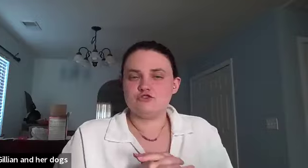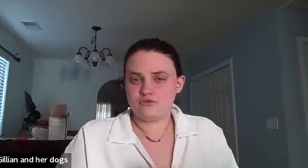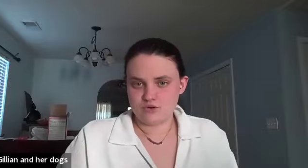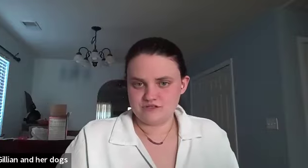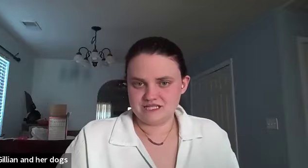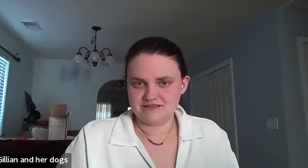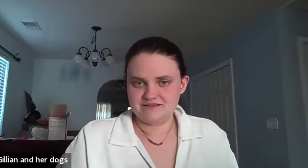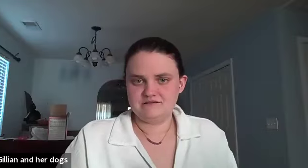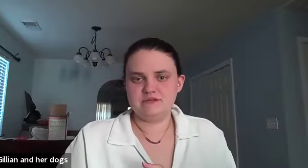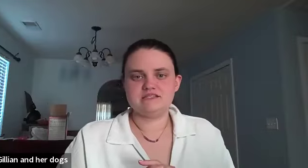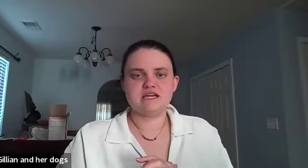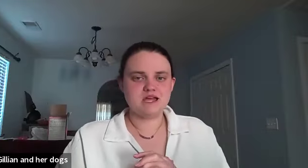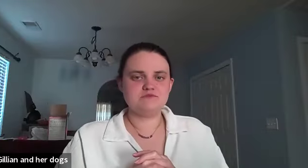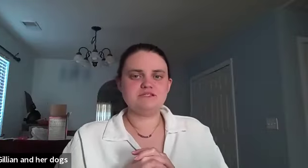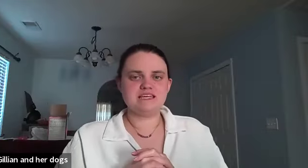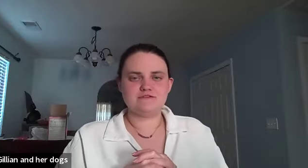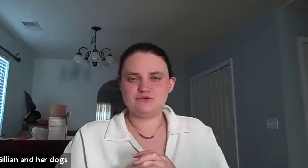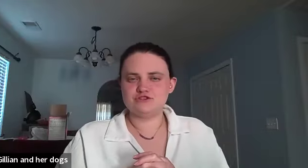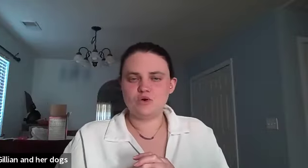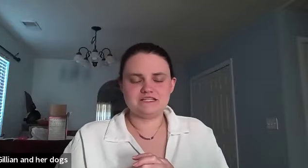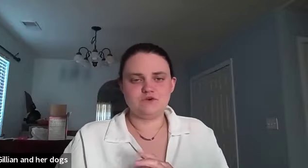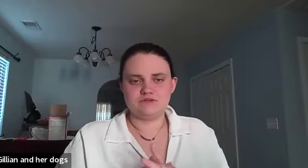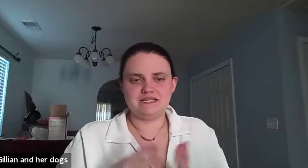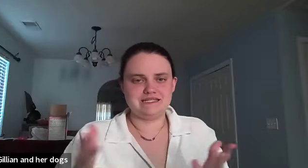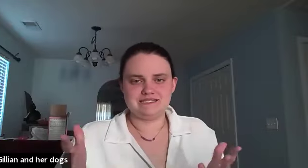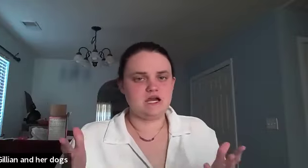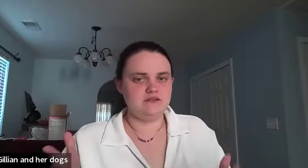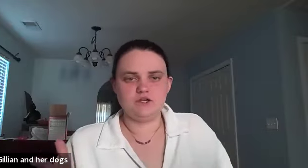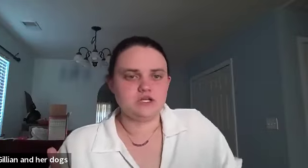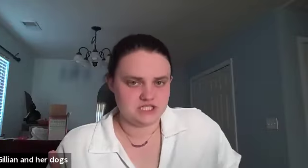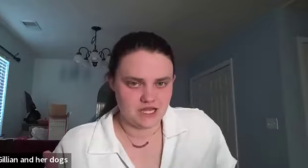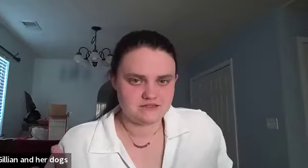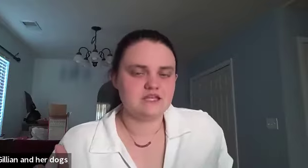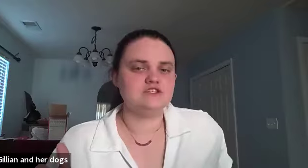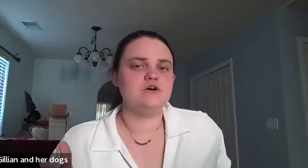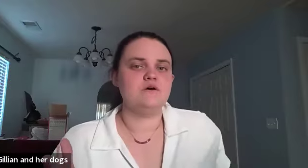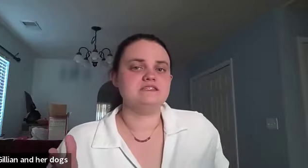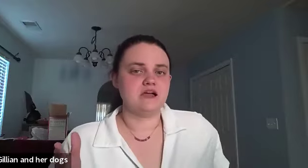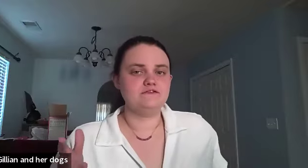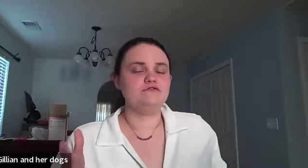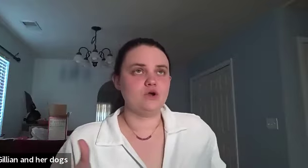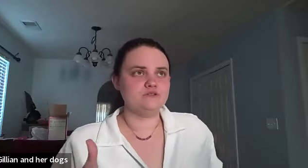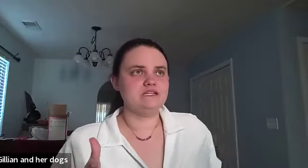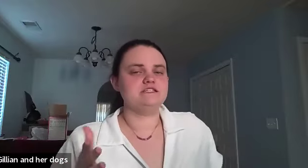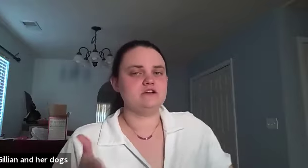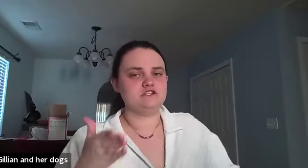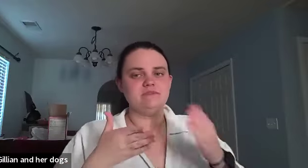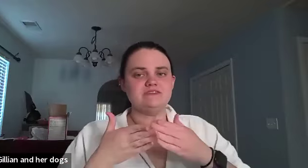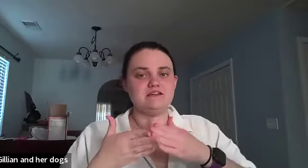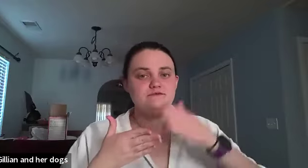for frozen because sometimes we say the food is cold, it's frozen, it's not even cooked yet. And so the sign for frozen is also going to be the sign